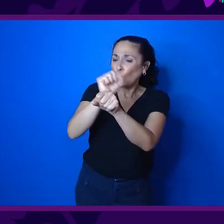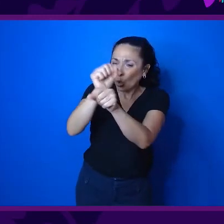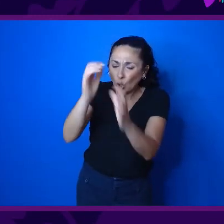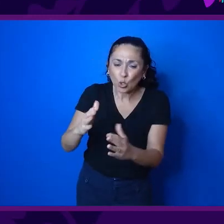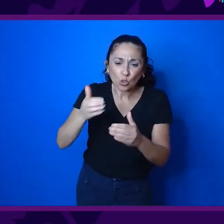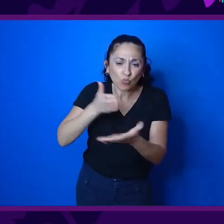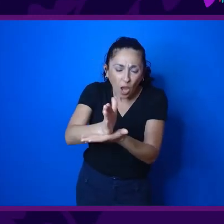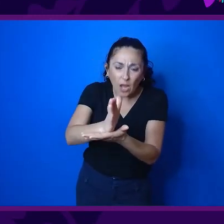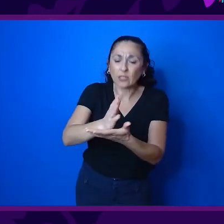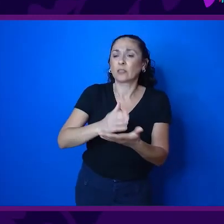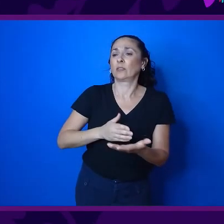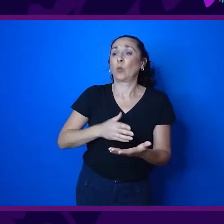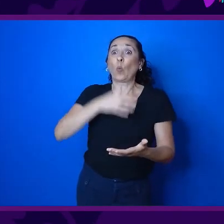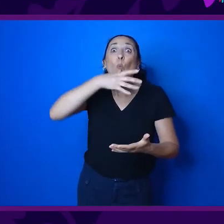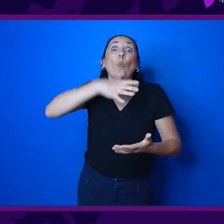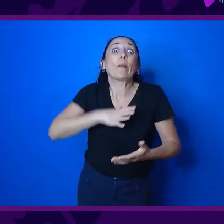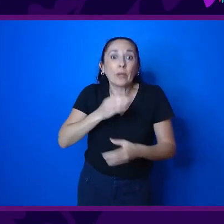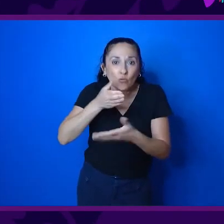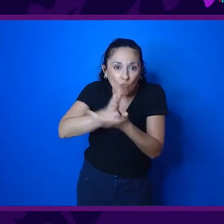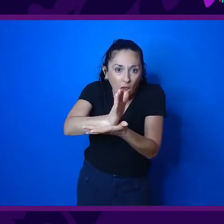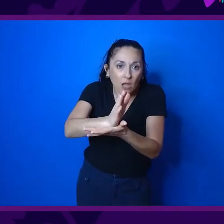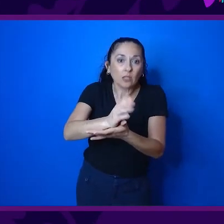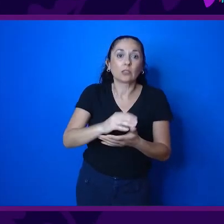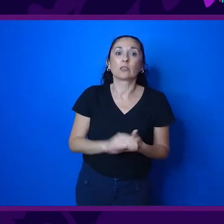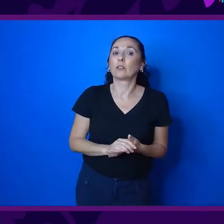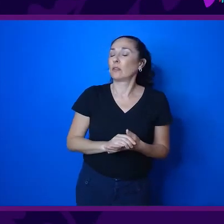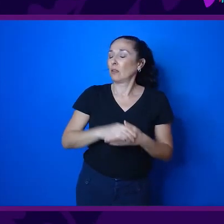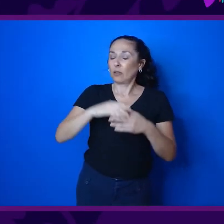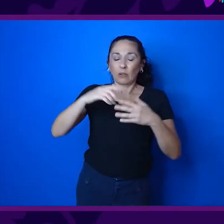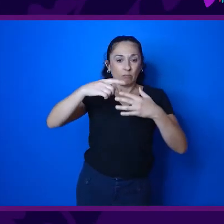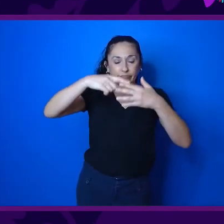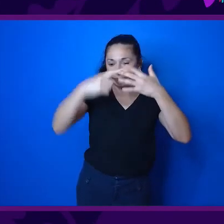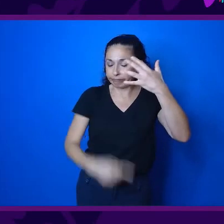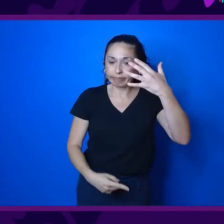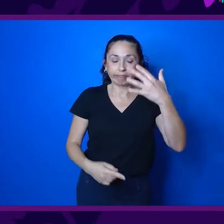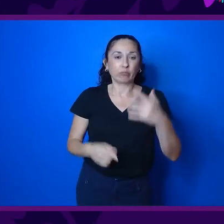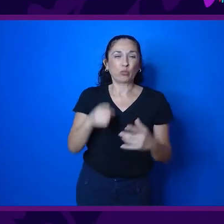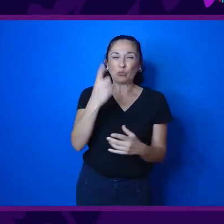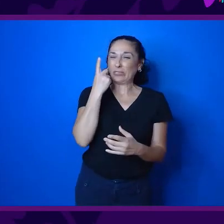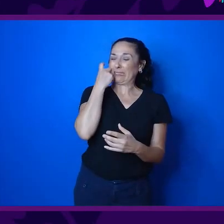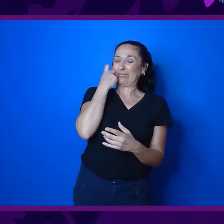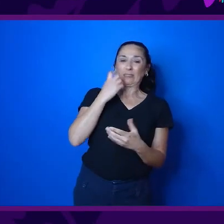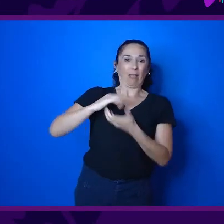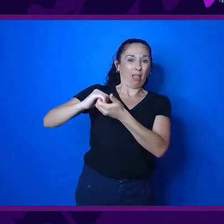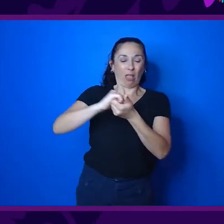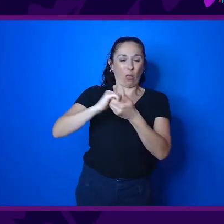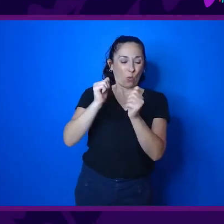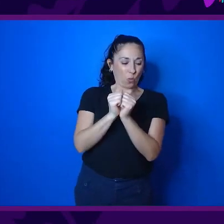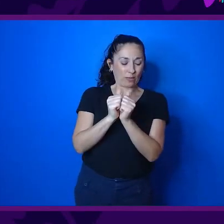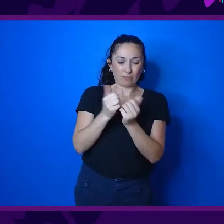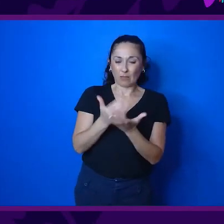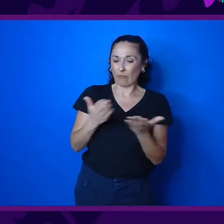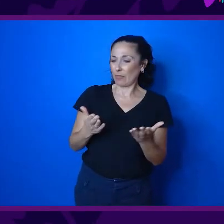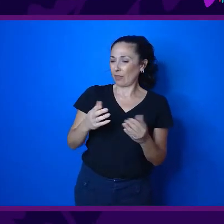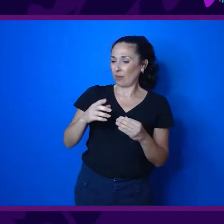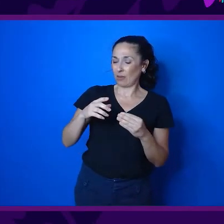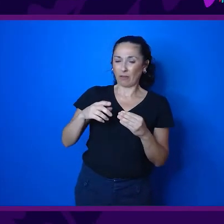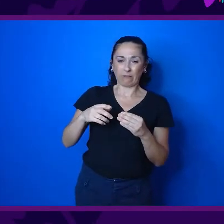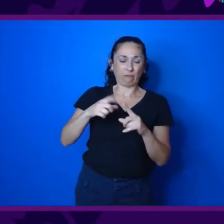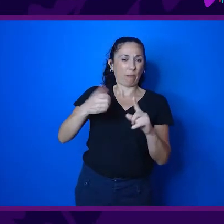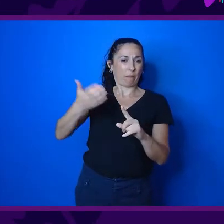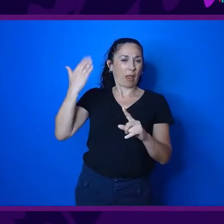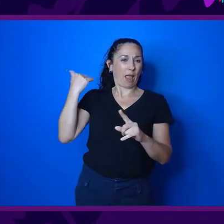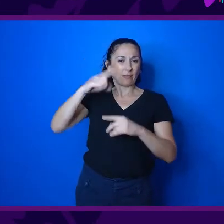rights, and the right to vote. We just finished doing something we were just collaborating on, not just which we have in the past as well with voter registration